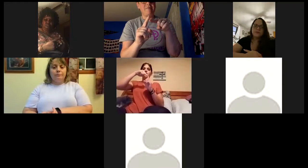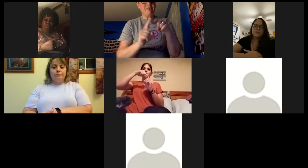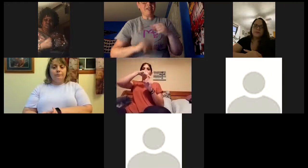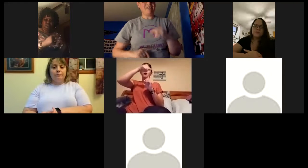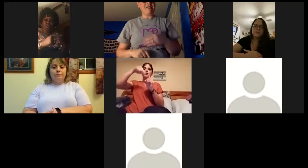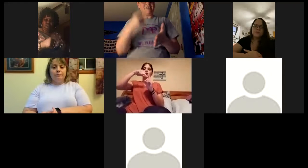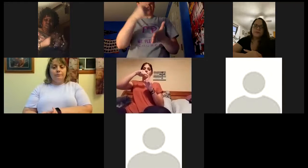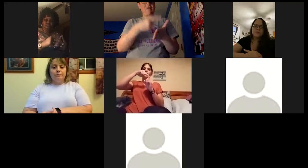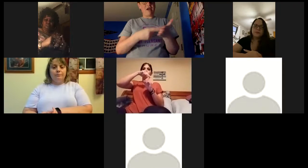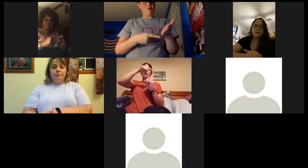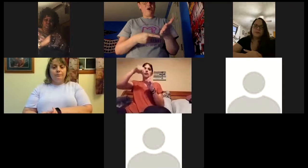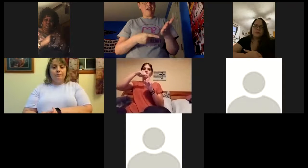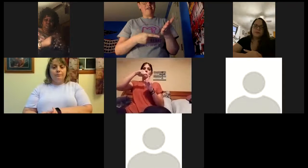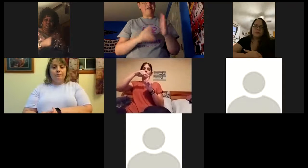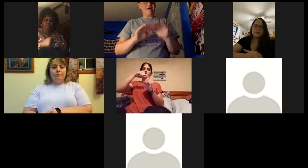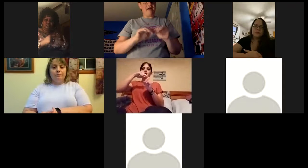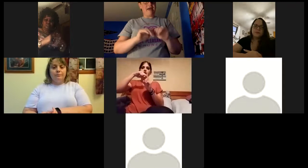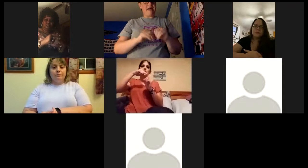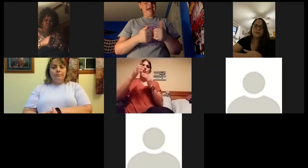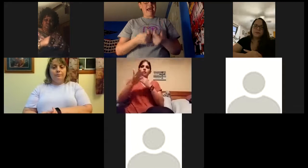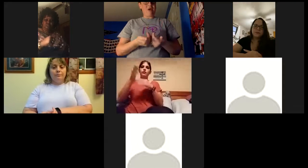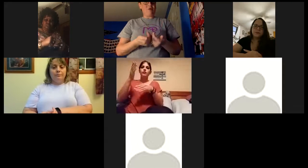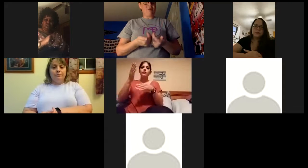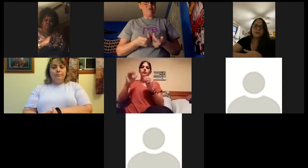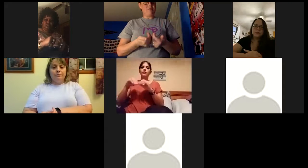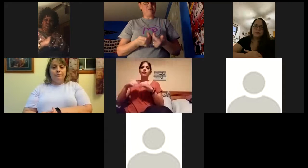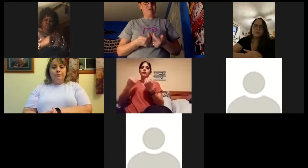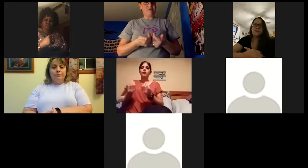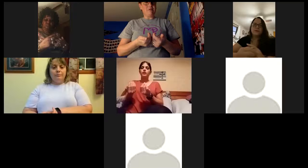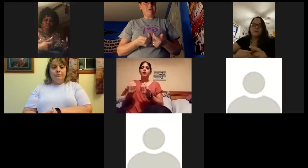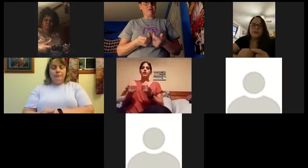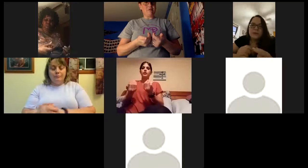Yep, good. So you've got what and how.